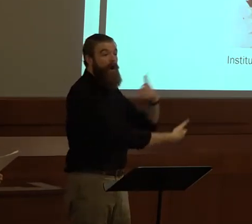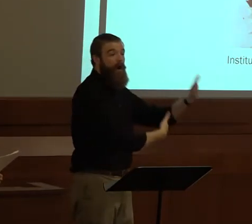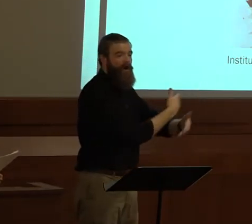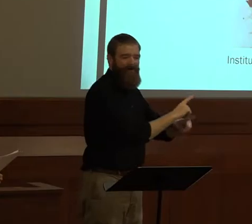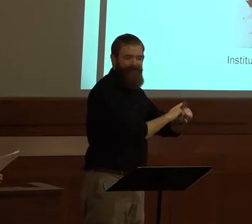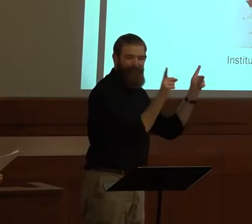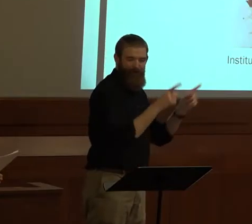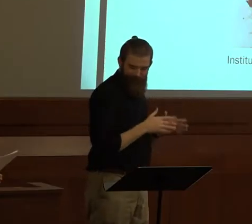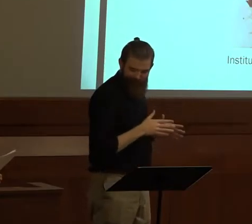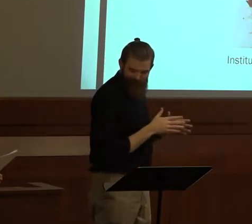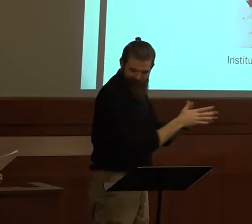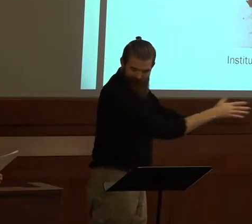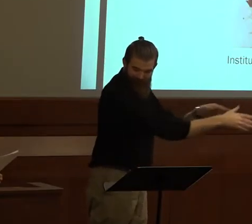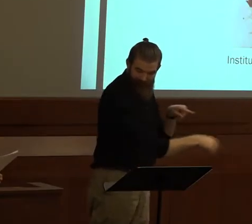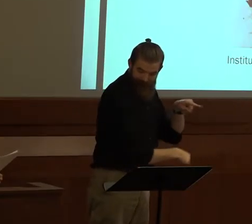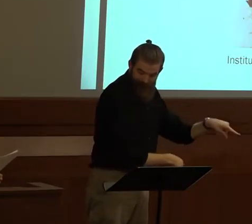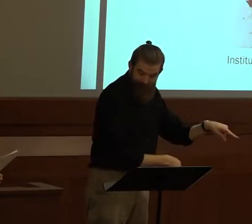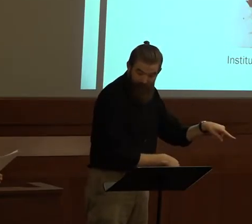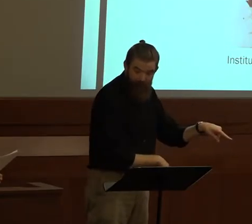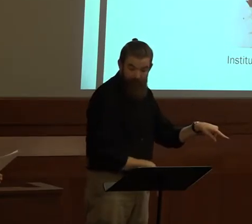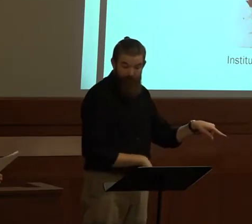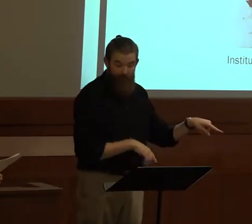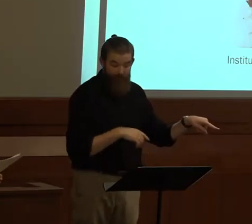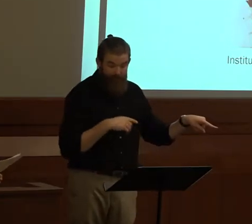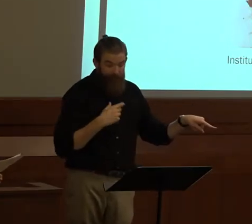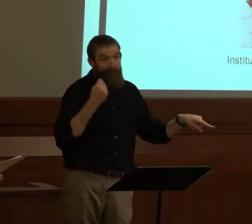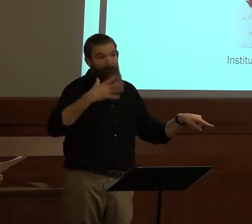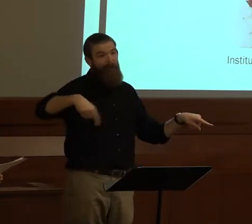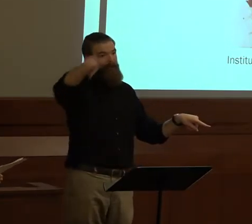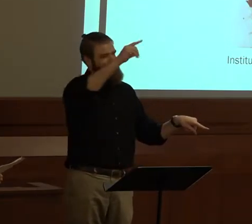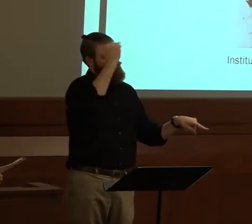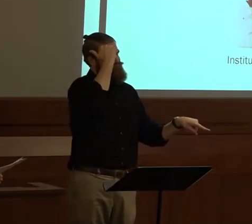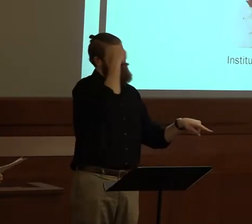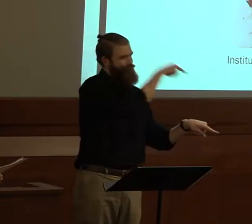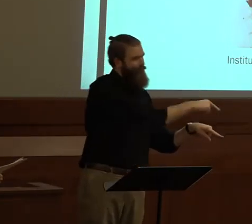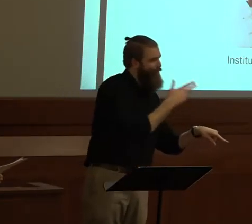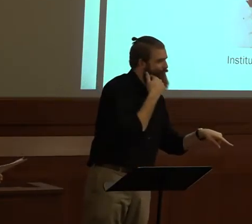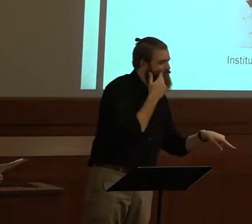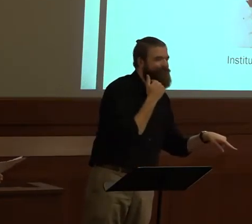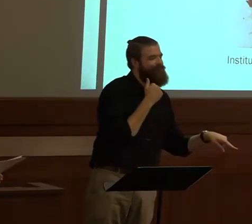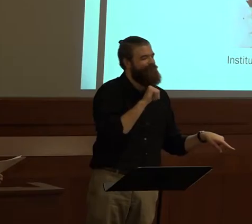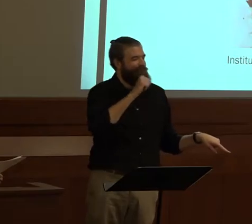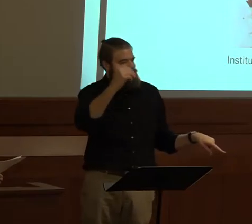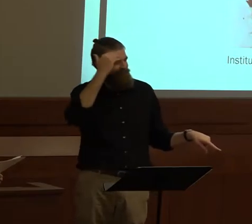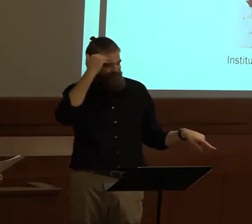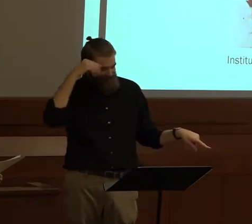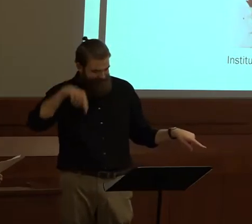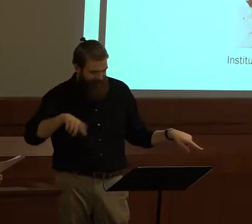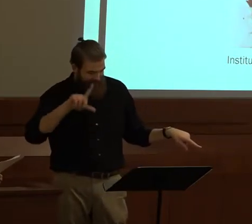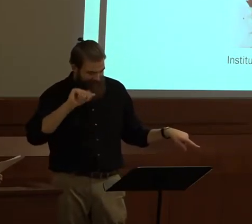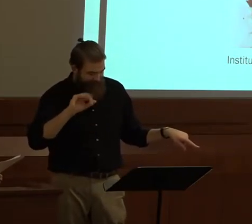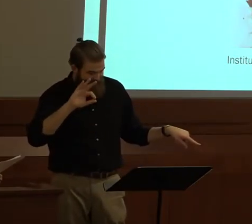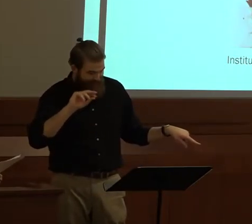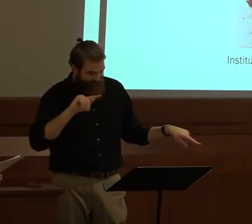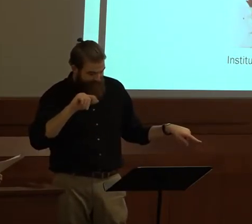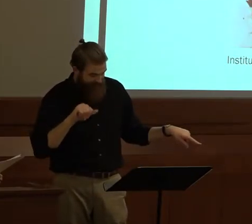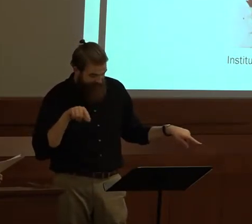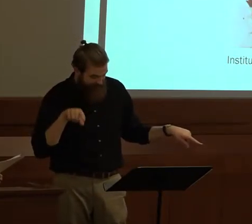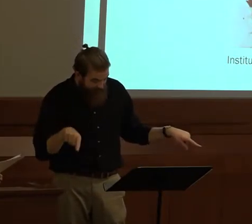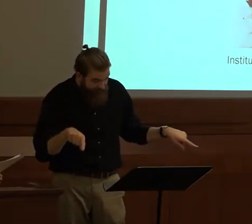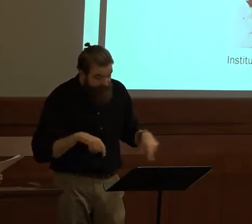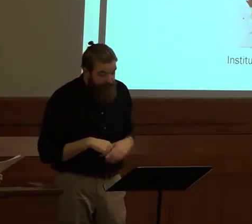Episcopals of various stripes, like Thomas Gallaudet, had already been preaching in sign language for 20 years or more in